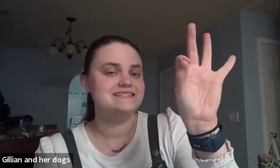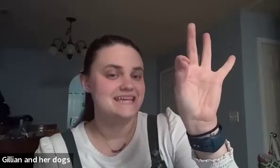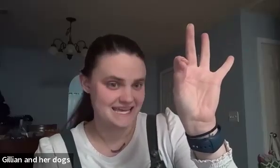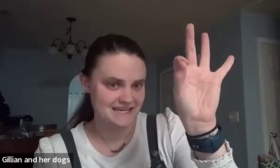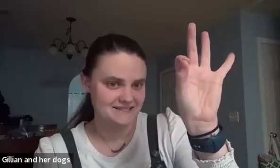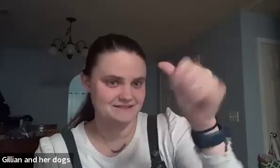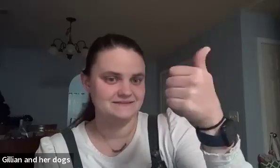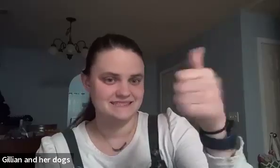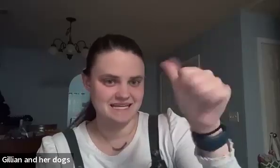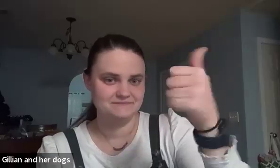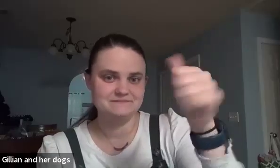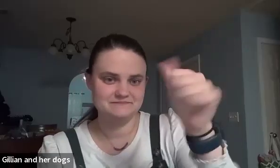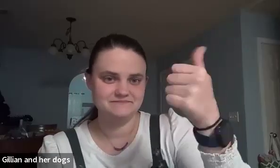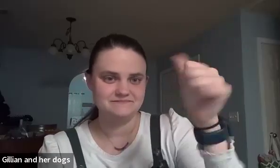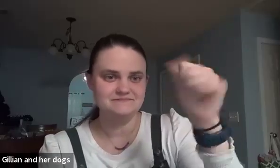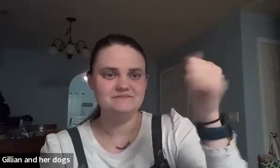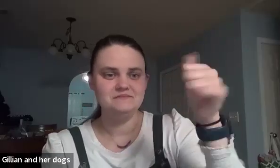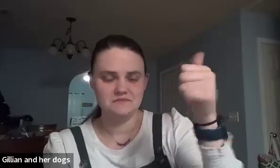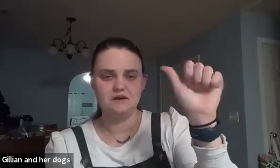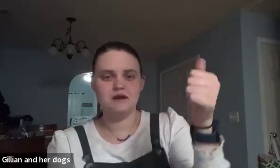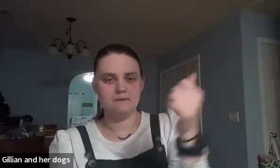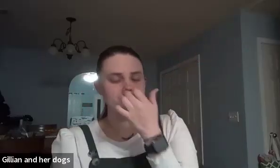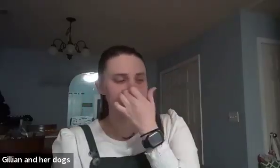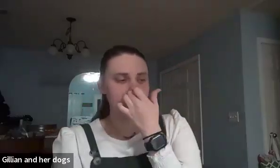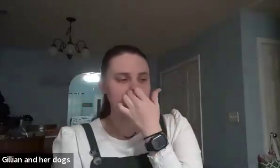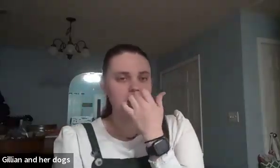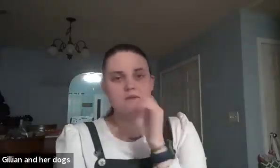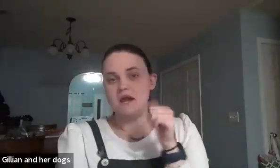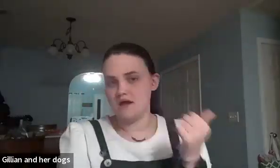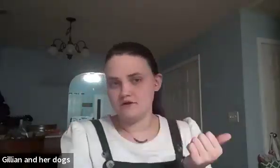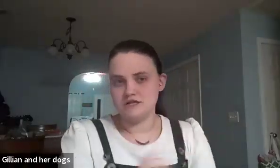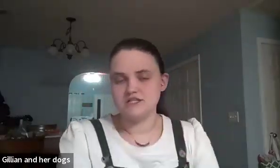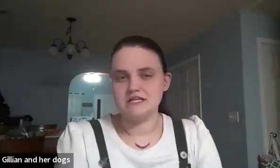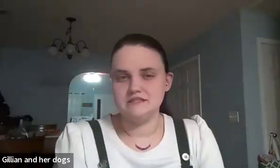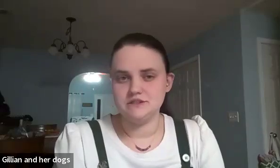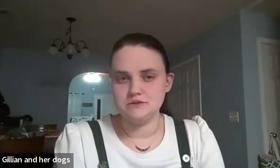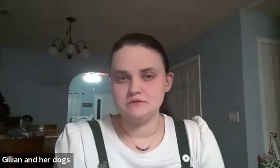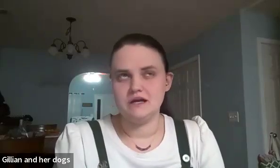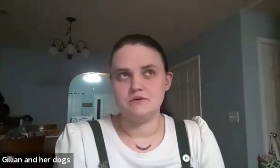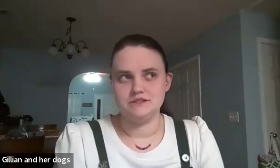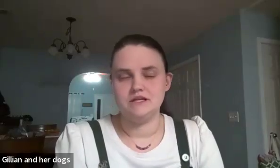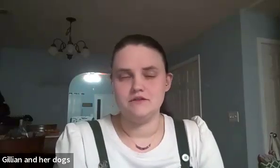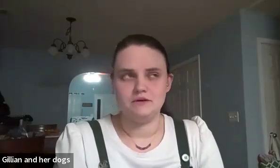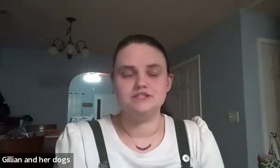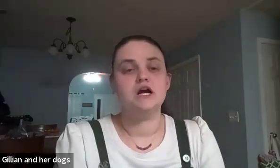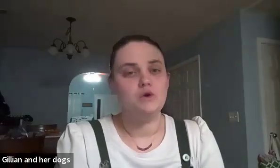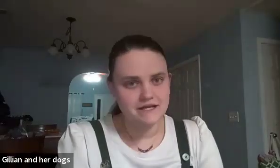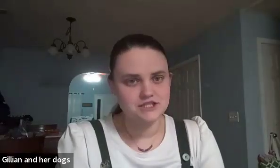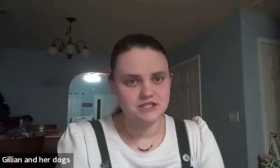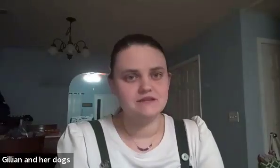and 10. 10. Okay. Another question I do, not a question, another question. A question